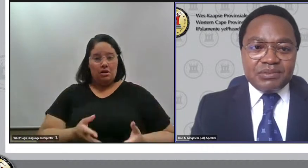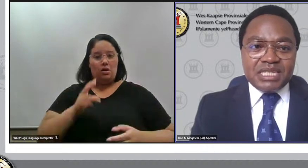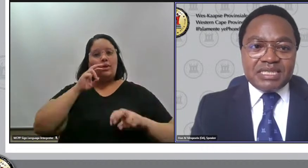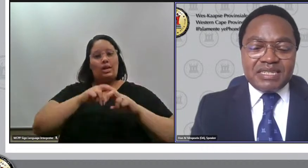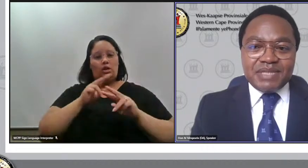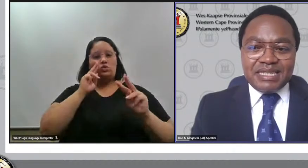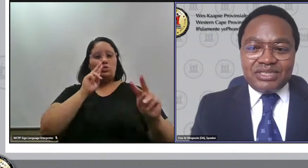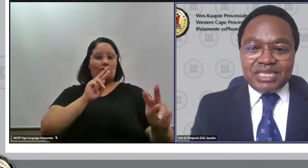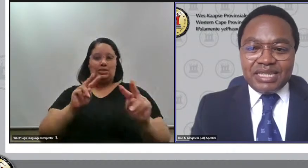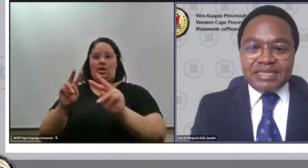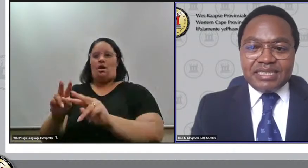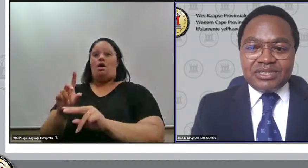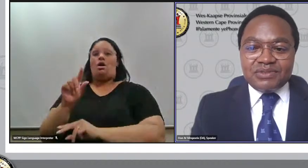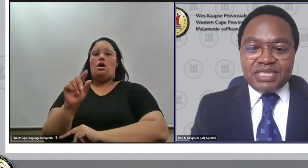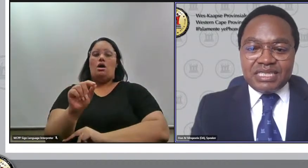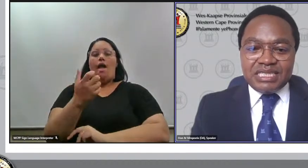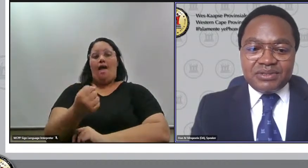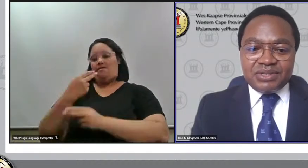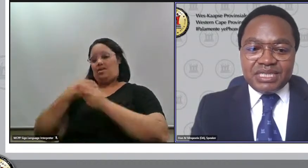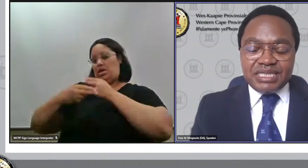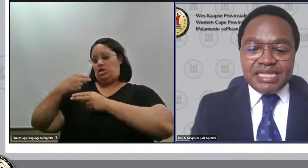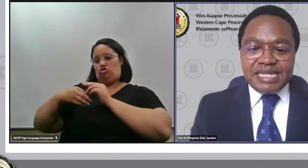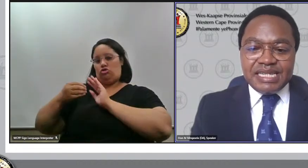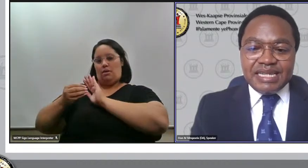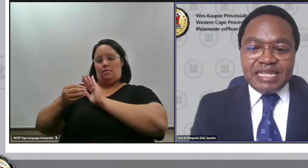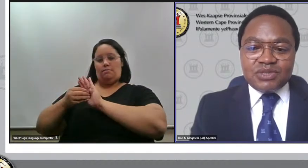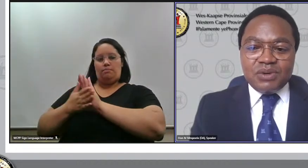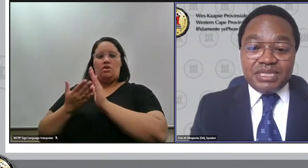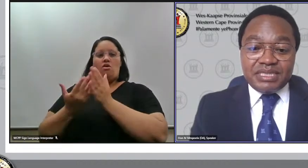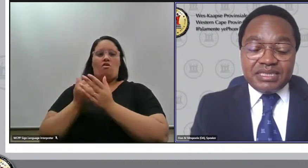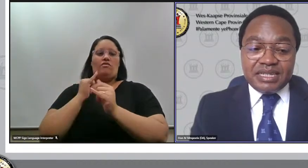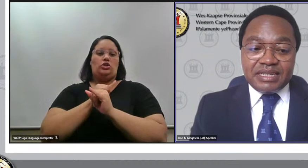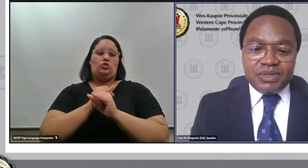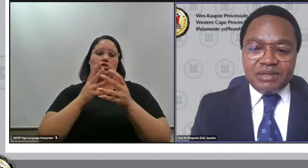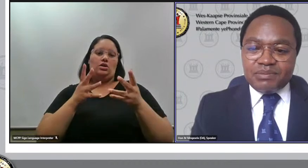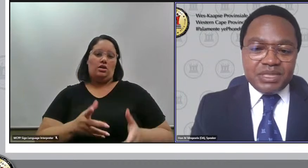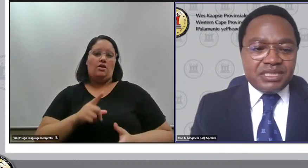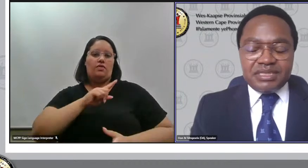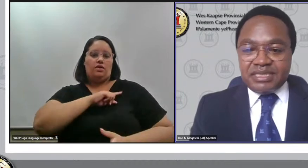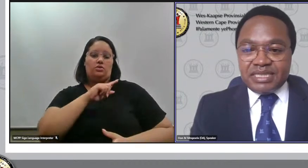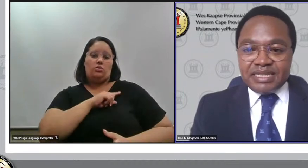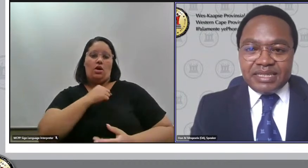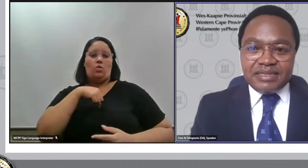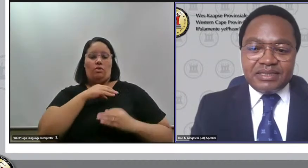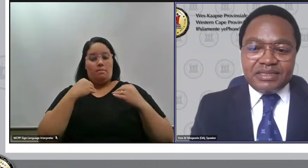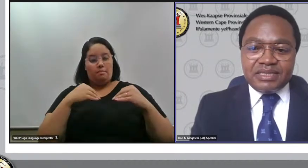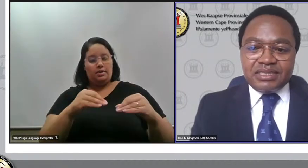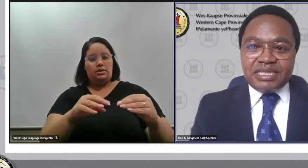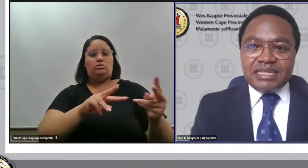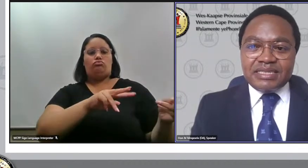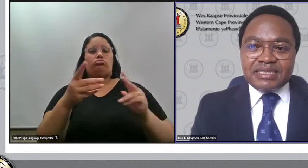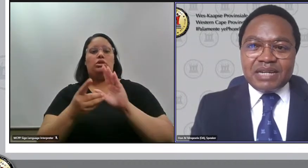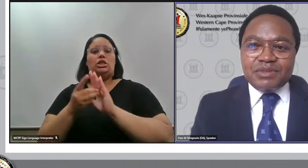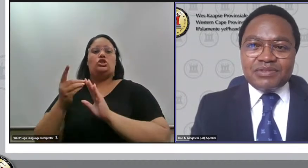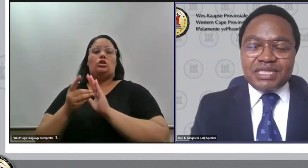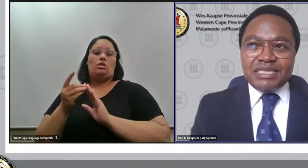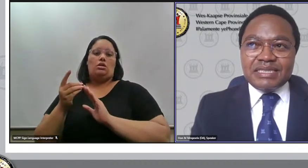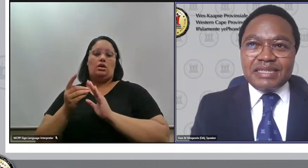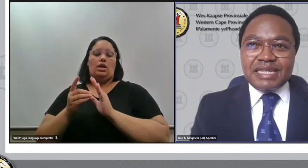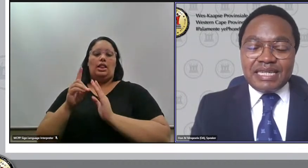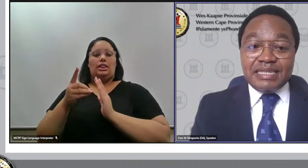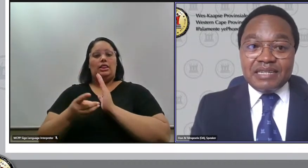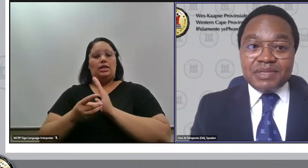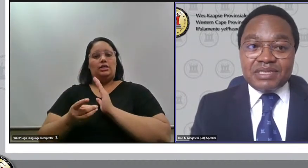see. We must keep the history and heritage of this institution. And that's why we are busy digitizing some of